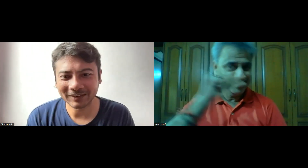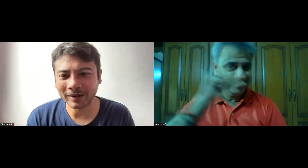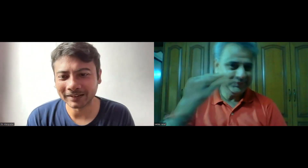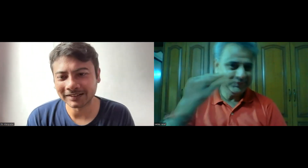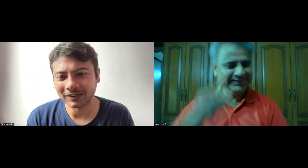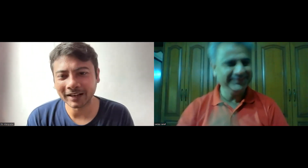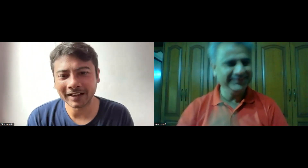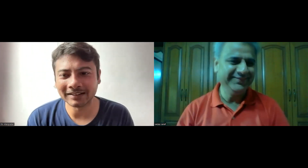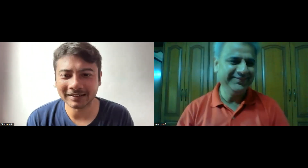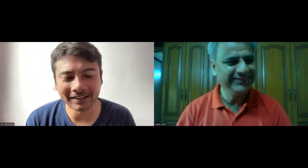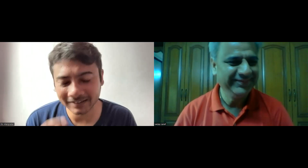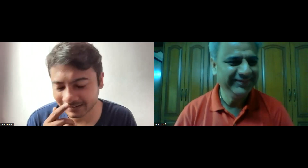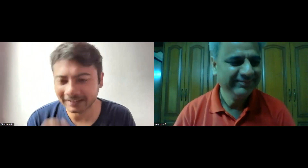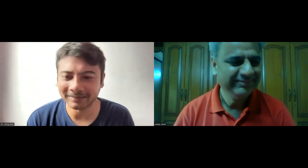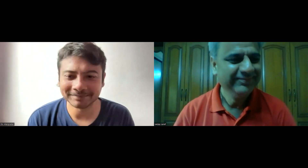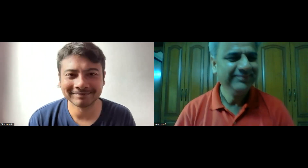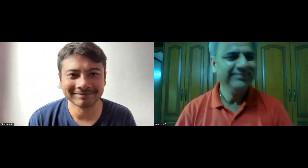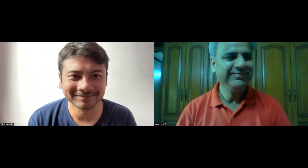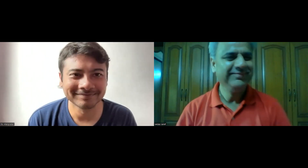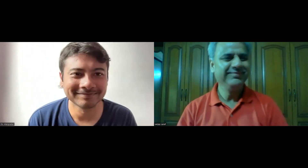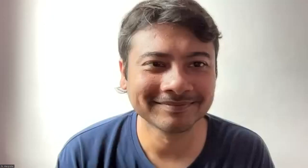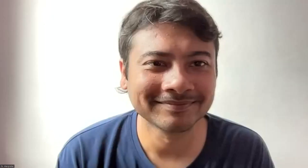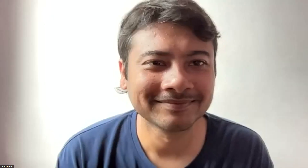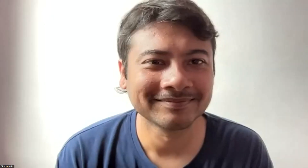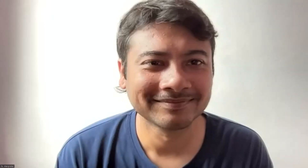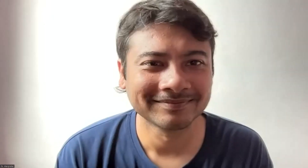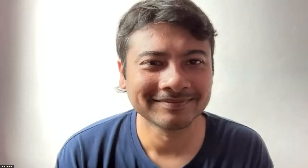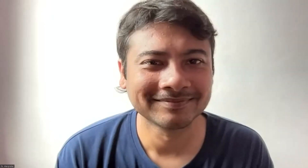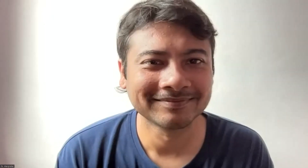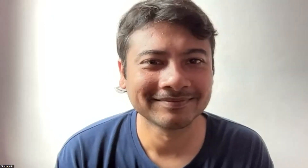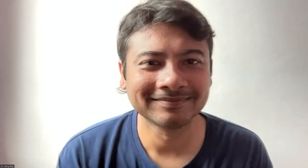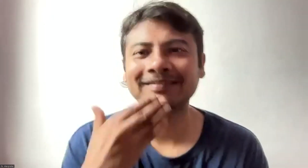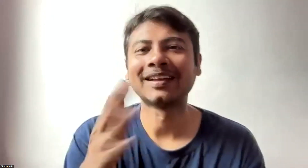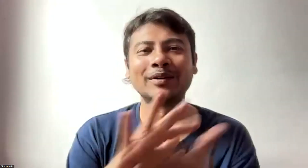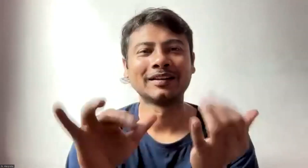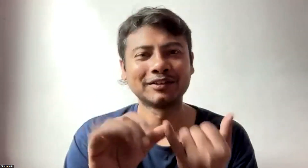Okay, Mataji. Okay, I understand. I understand. Okay. Yeah. Thank you. Hare Krishna.